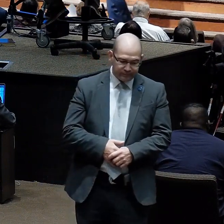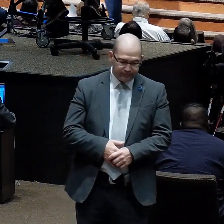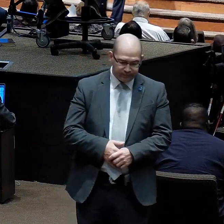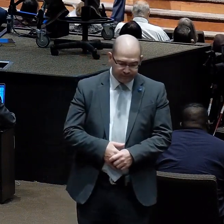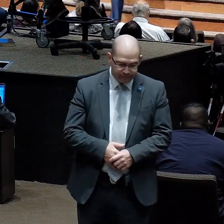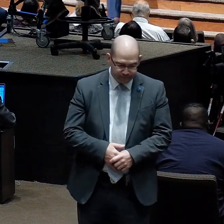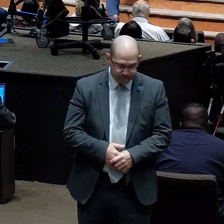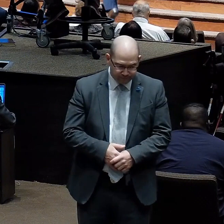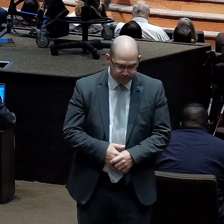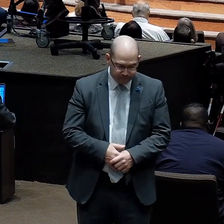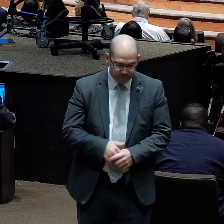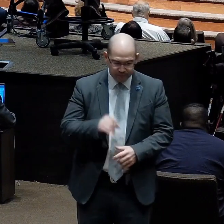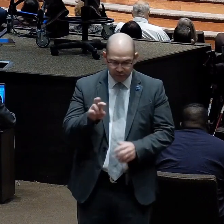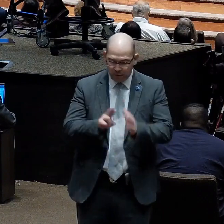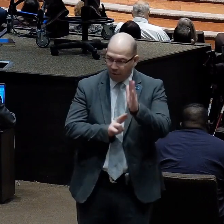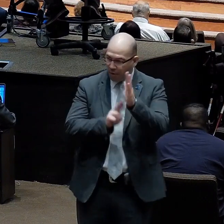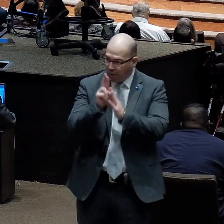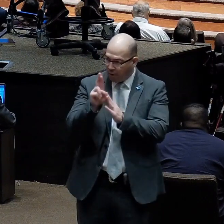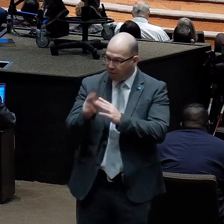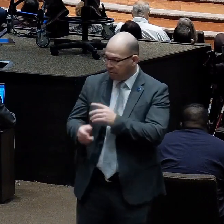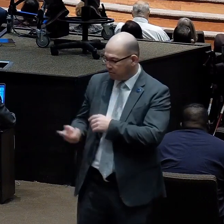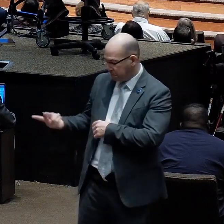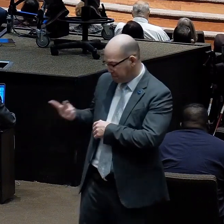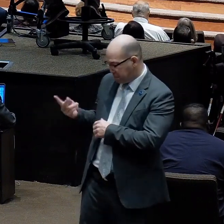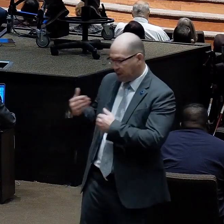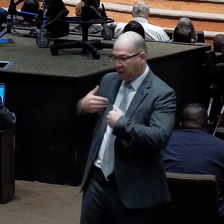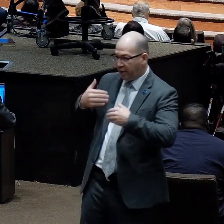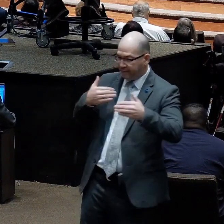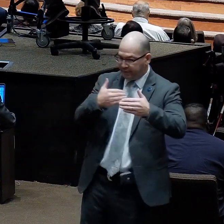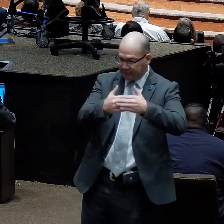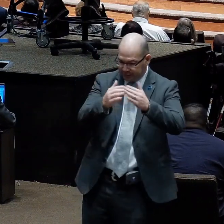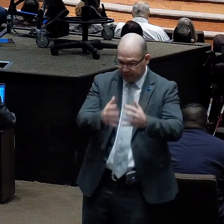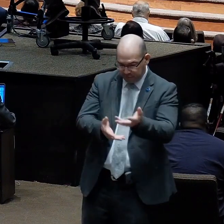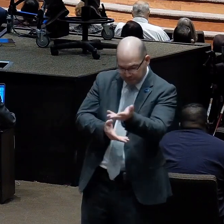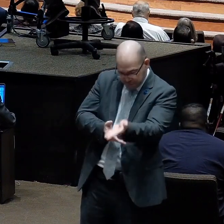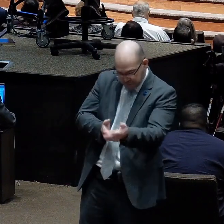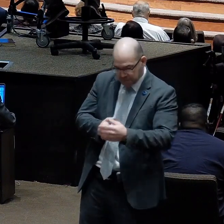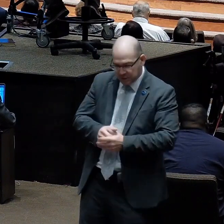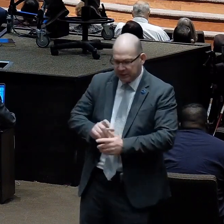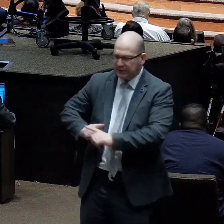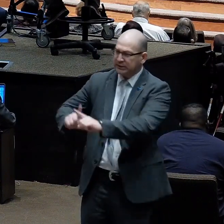Dr. R and I have common neighbors. We have a lot of different neighbors in our neighborhood.